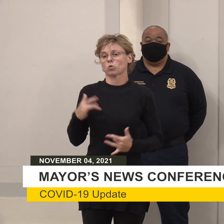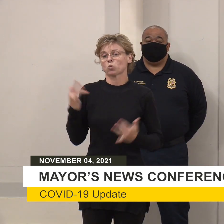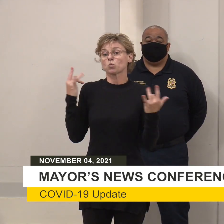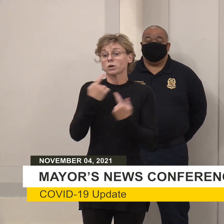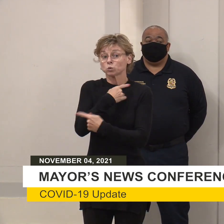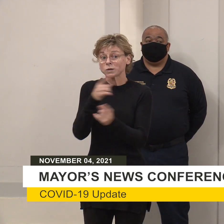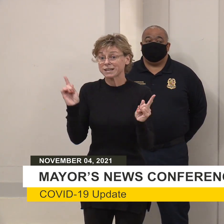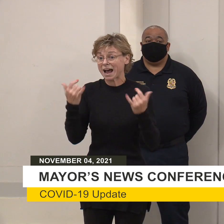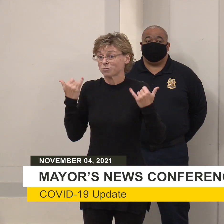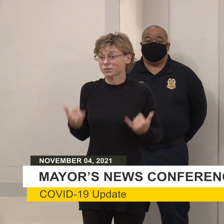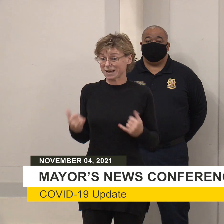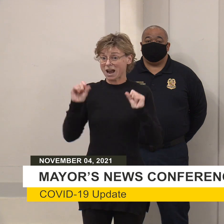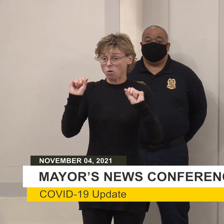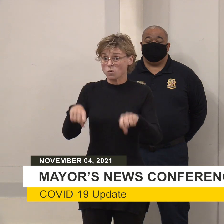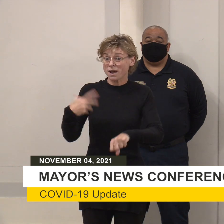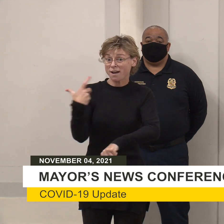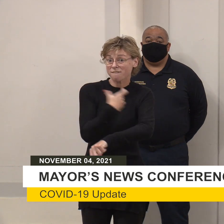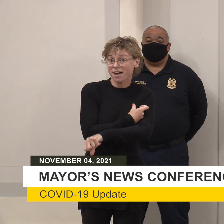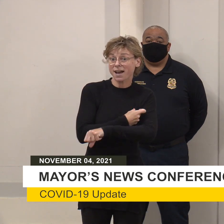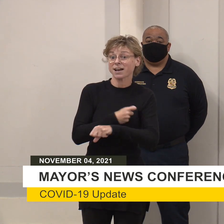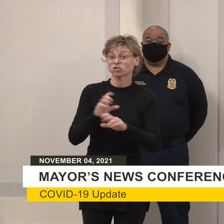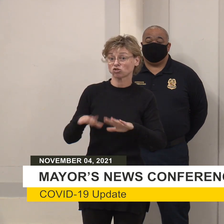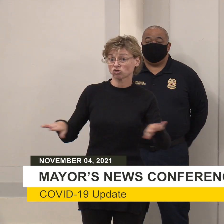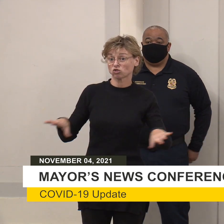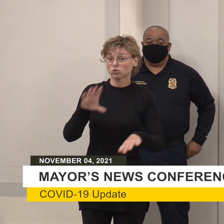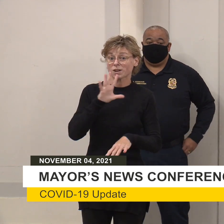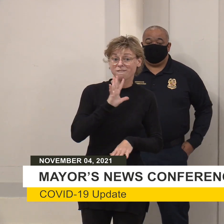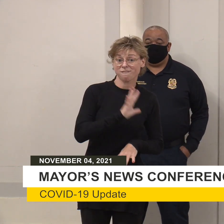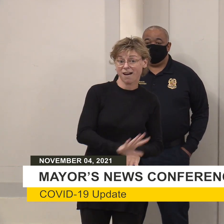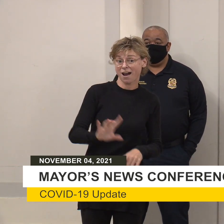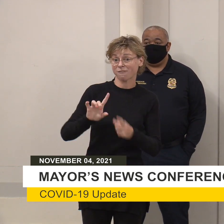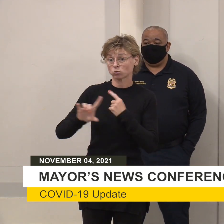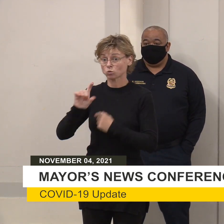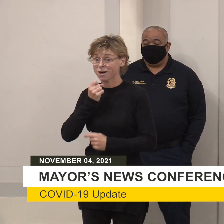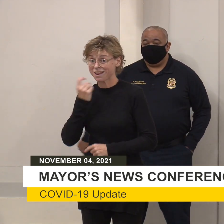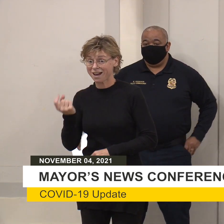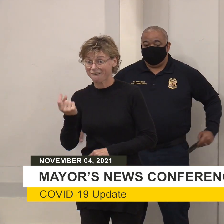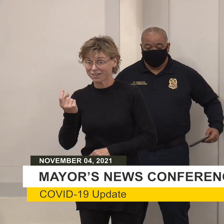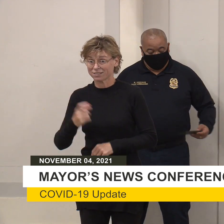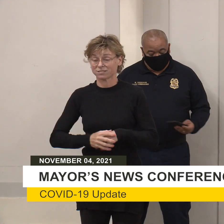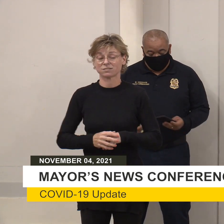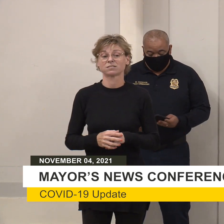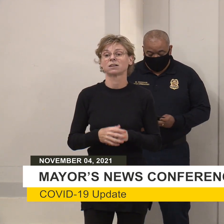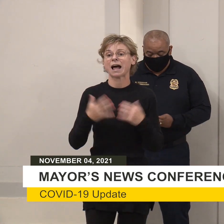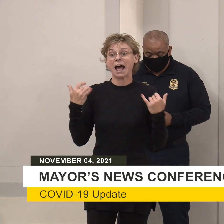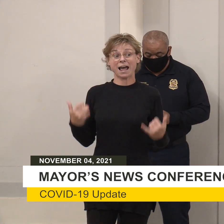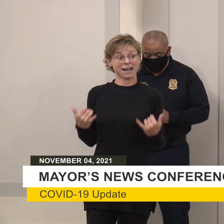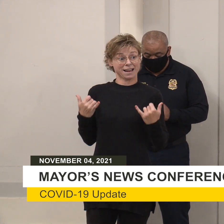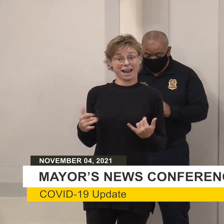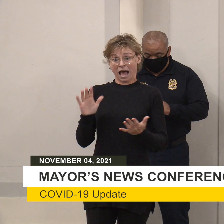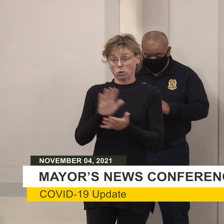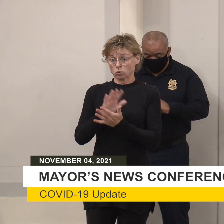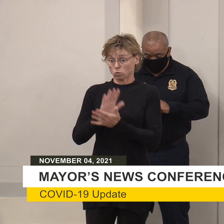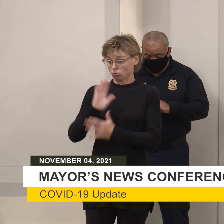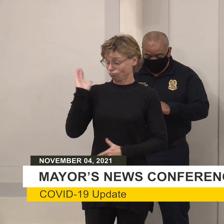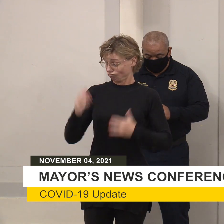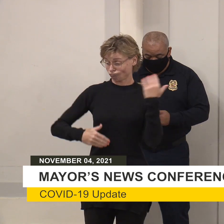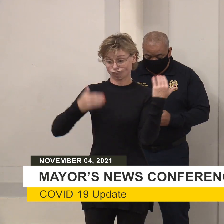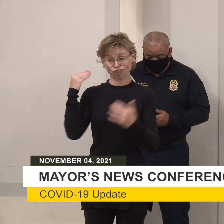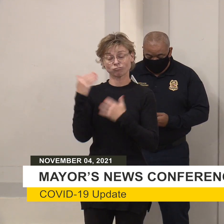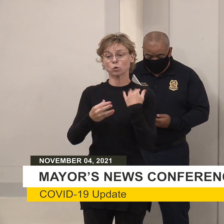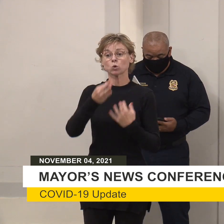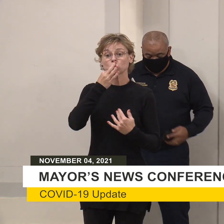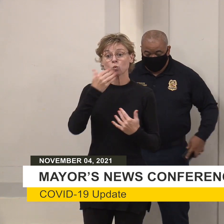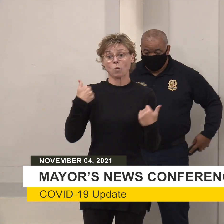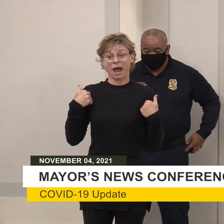a vaccine is now available for children aged 5 to 11. With school in full swing and the upcoming